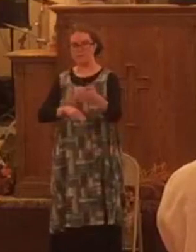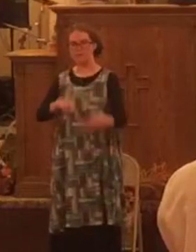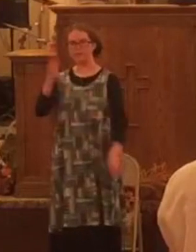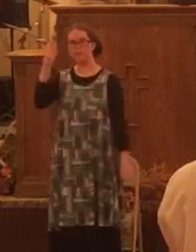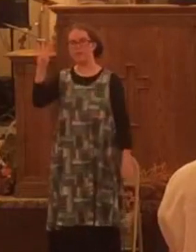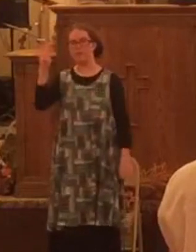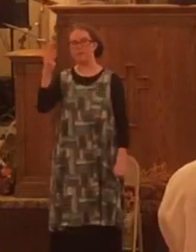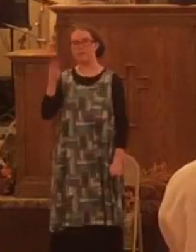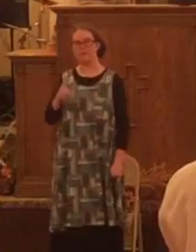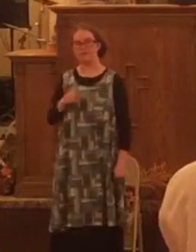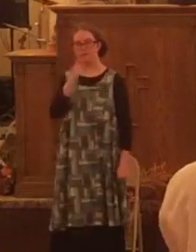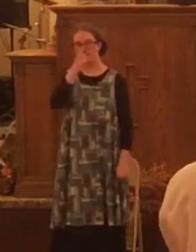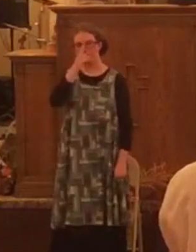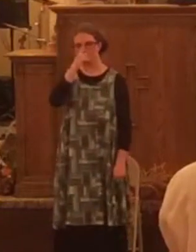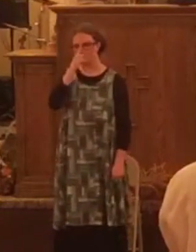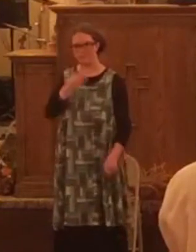4.